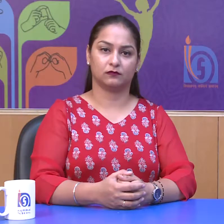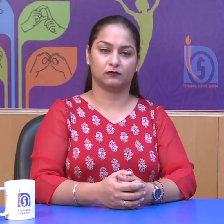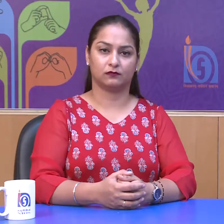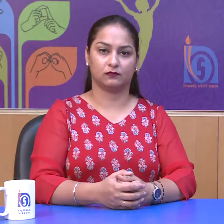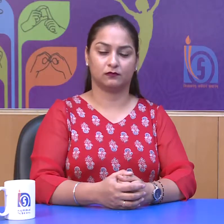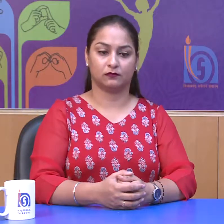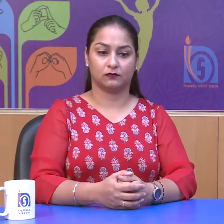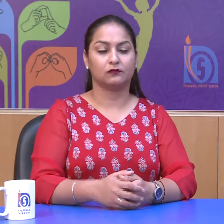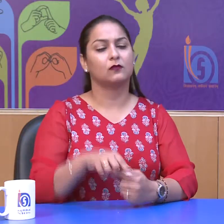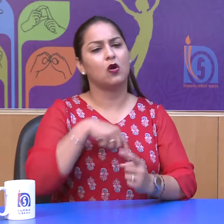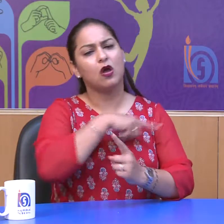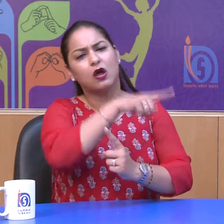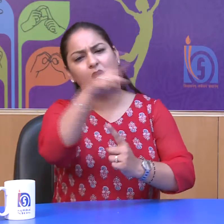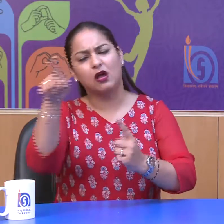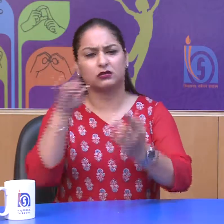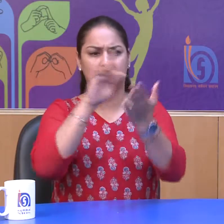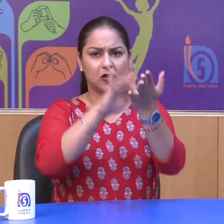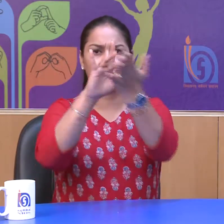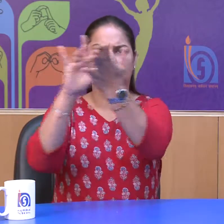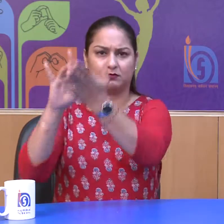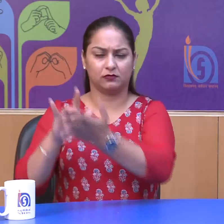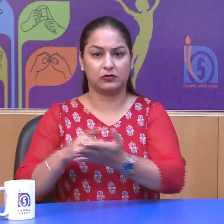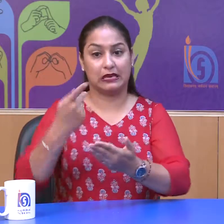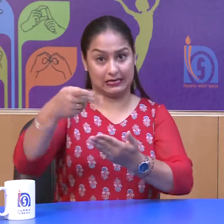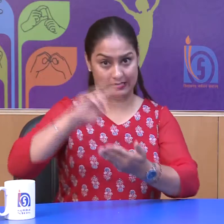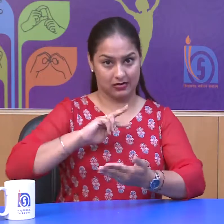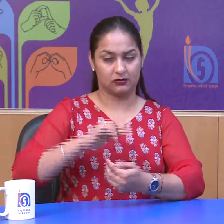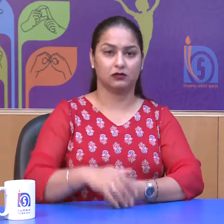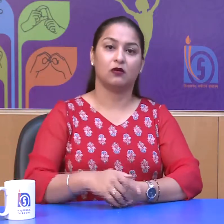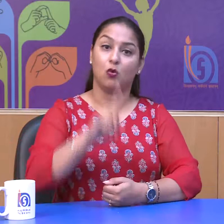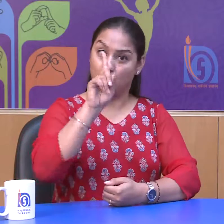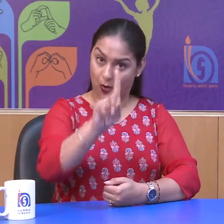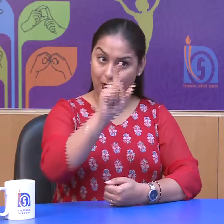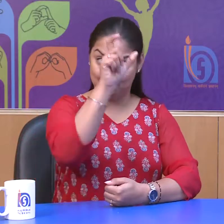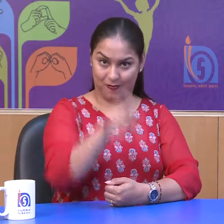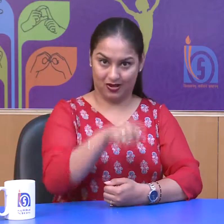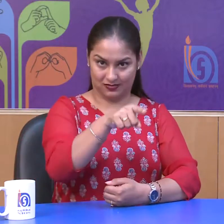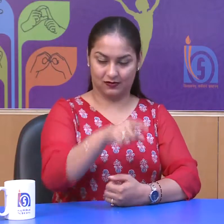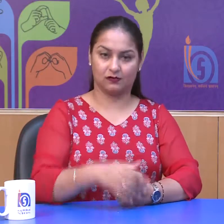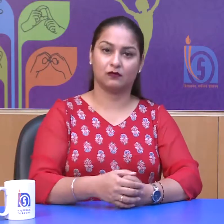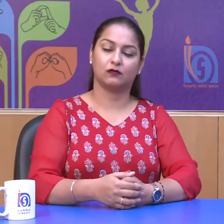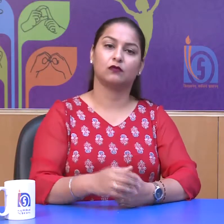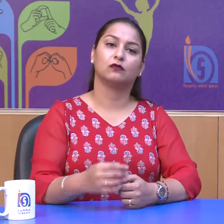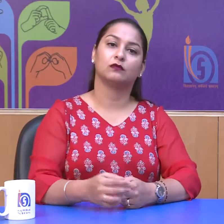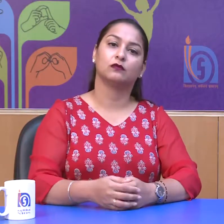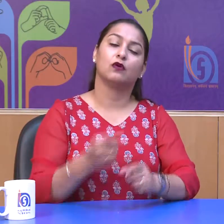Each constituency returns one representative from a number